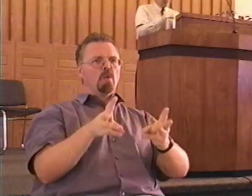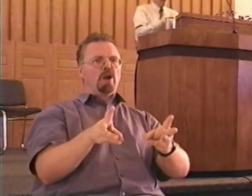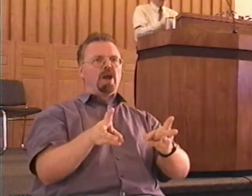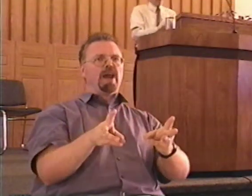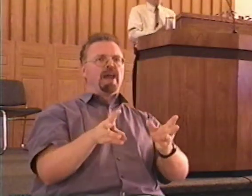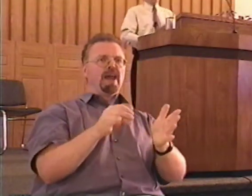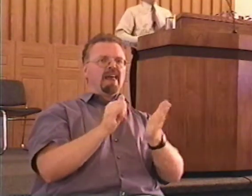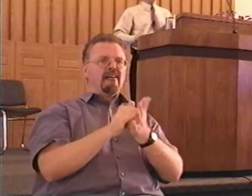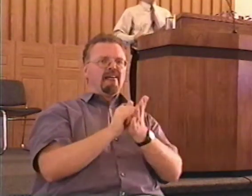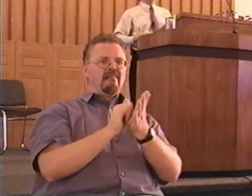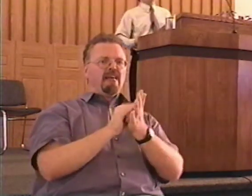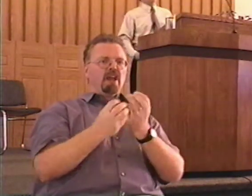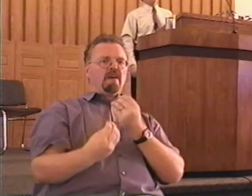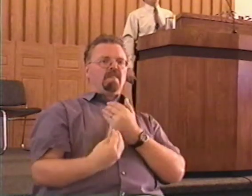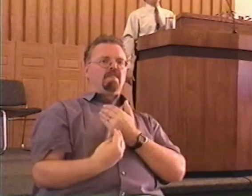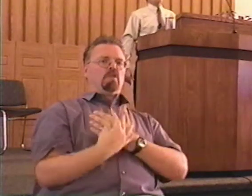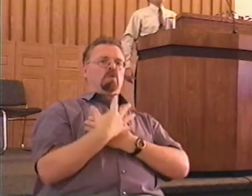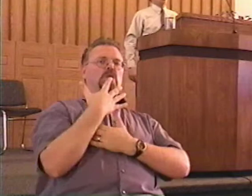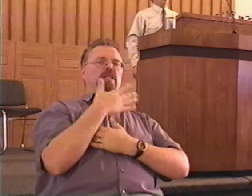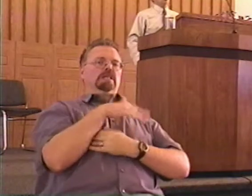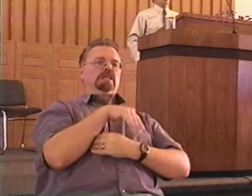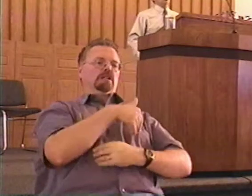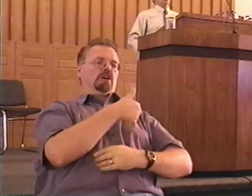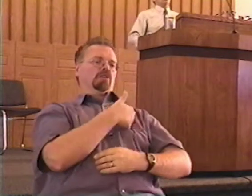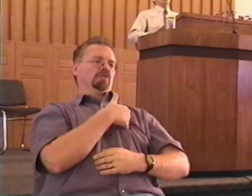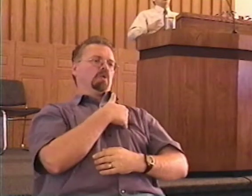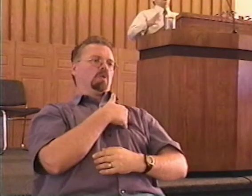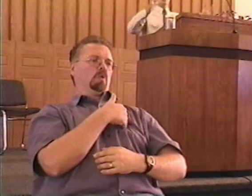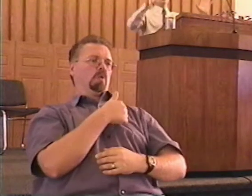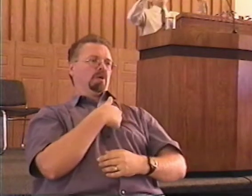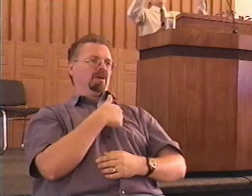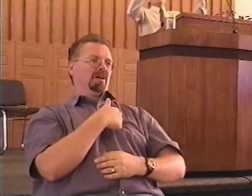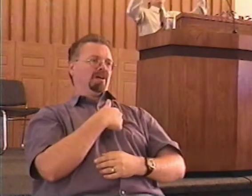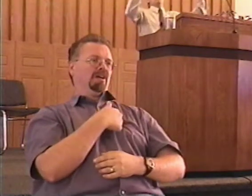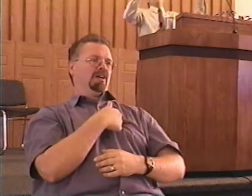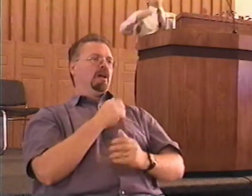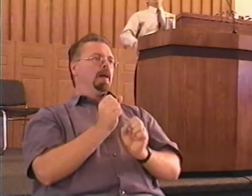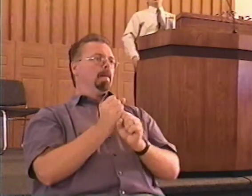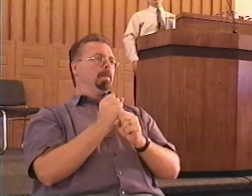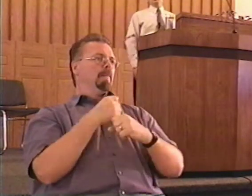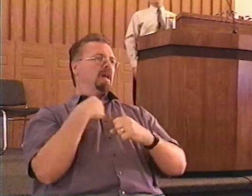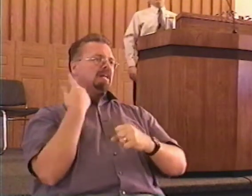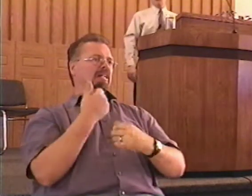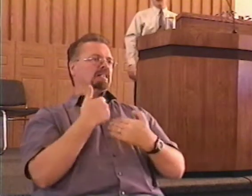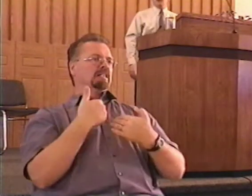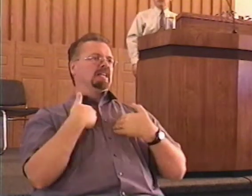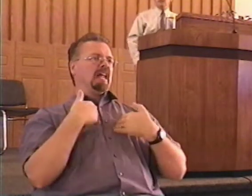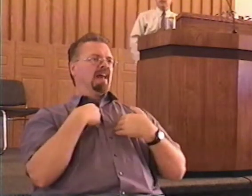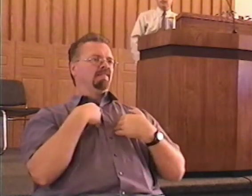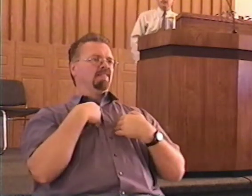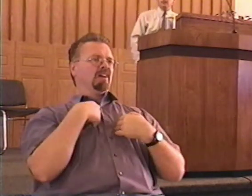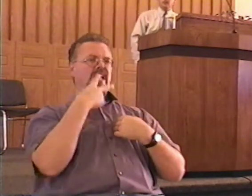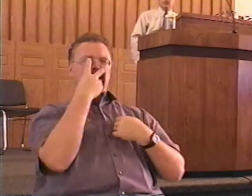like rabies affects our soul, is it causes us to have unbelief.